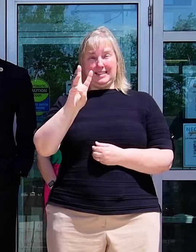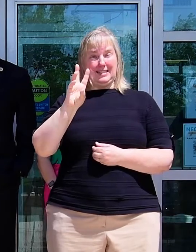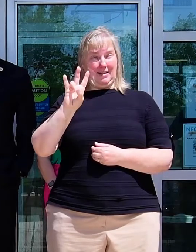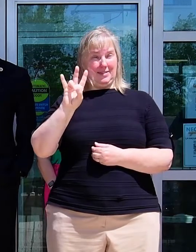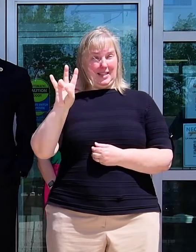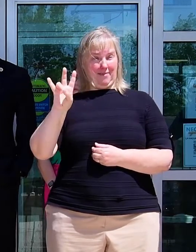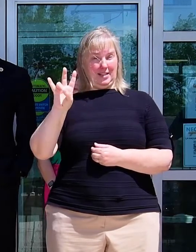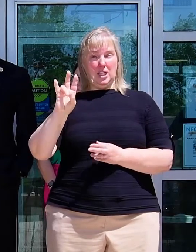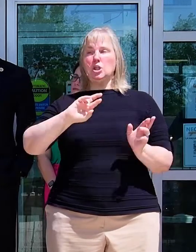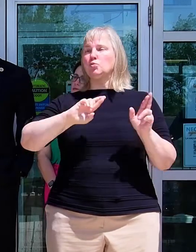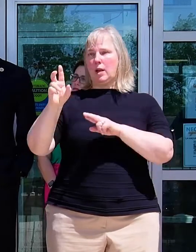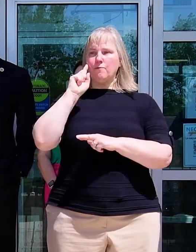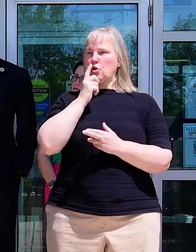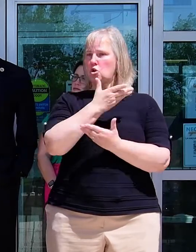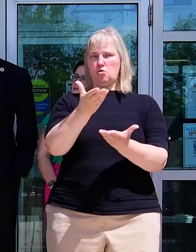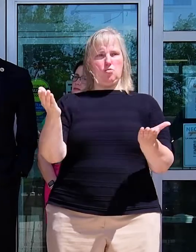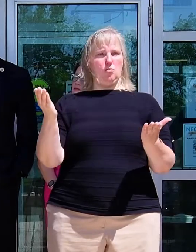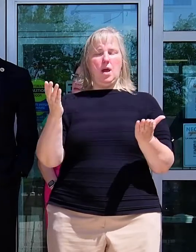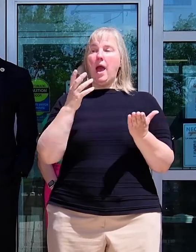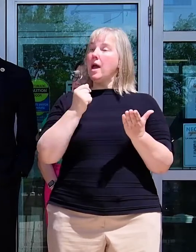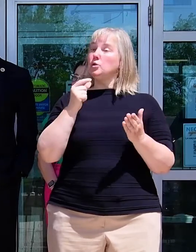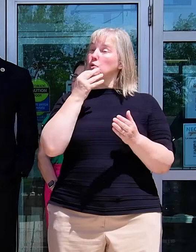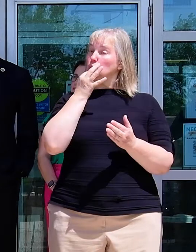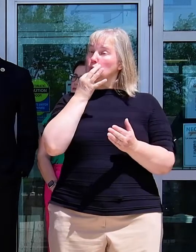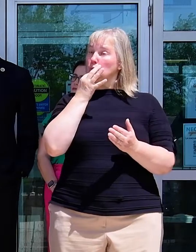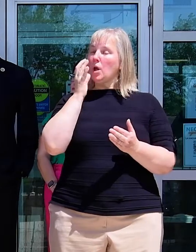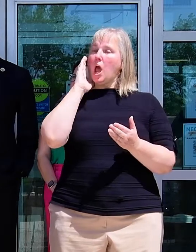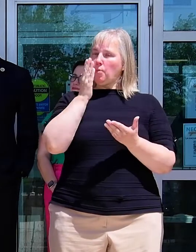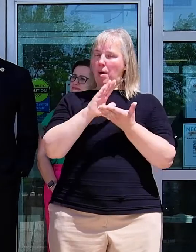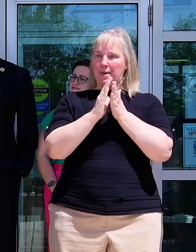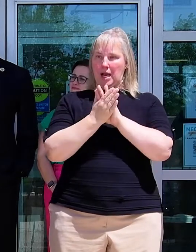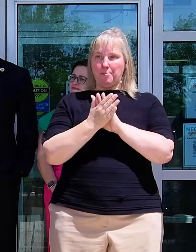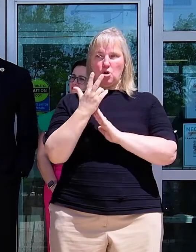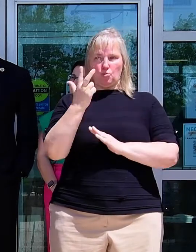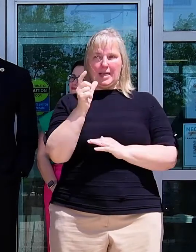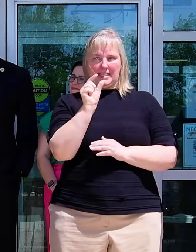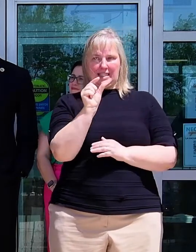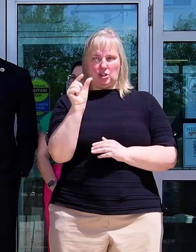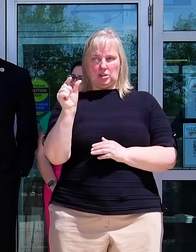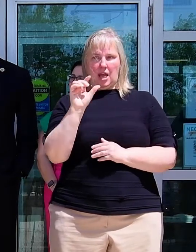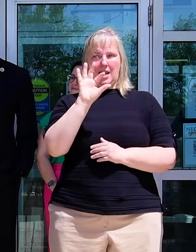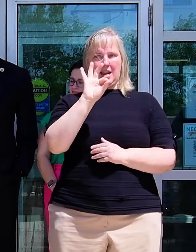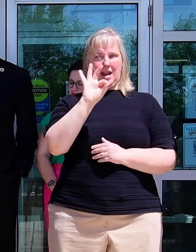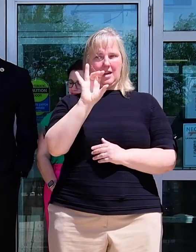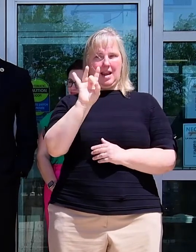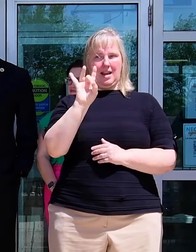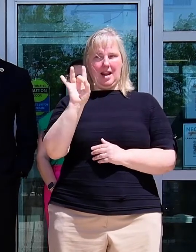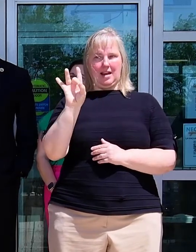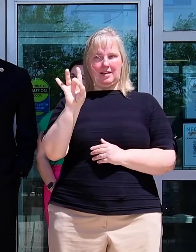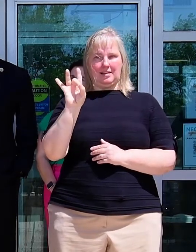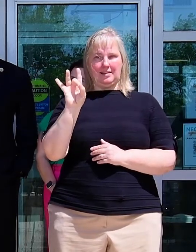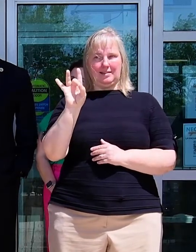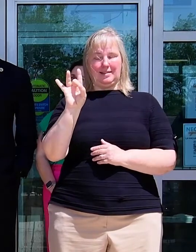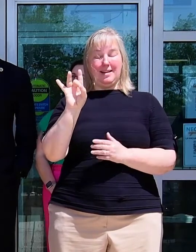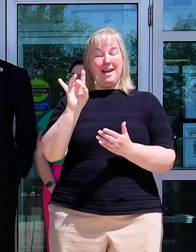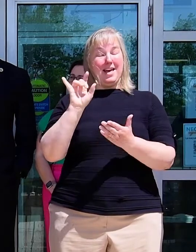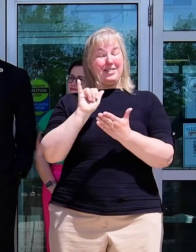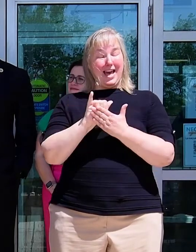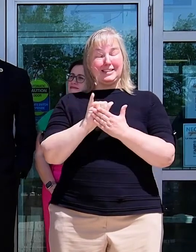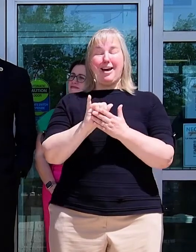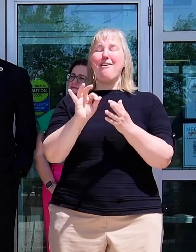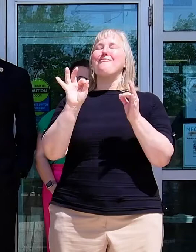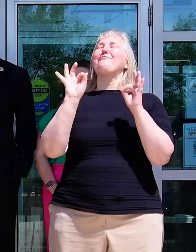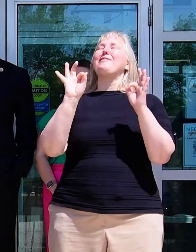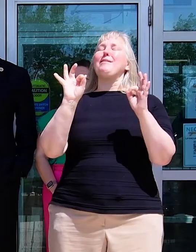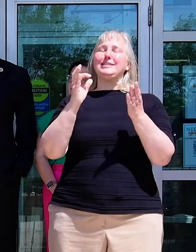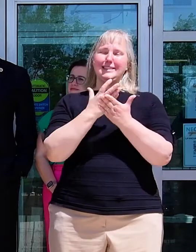410-531-6677, is ready for you. And pretty soon, it's going to be 3 digits, 988. That is a fabulous